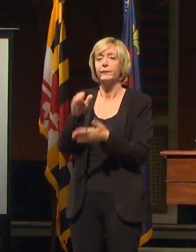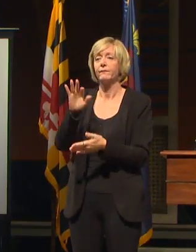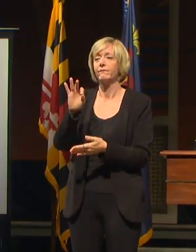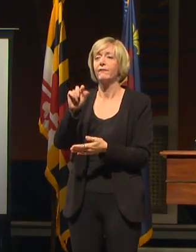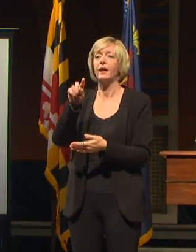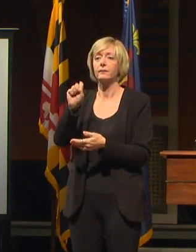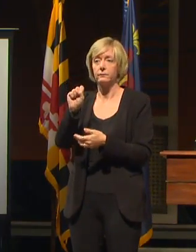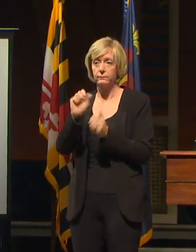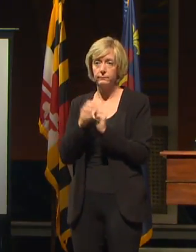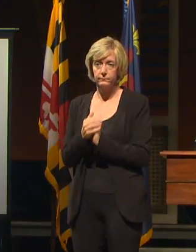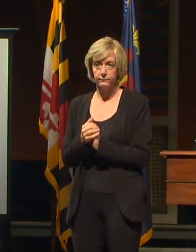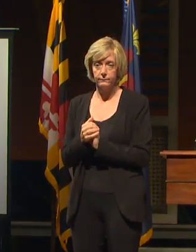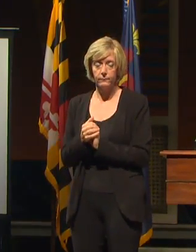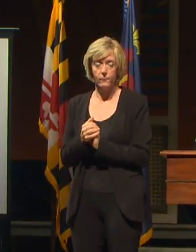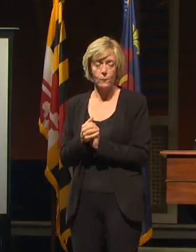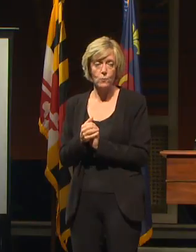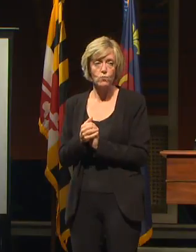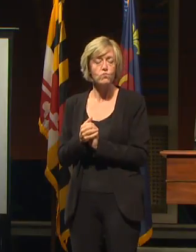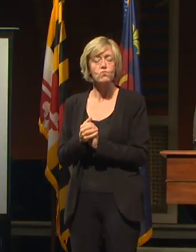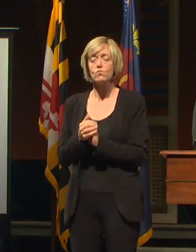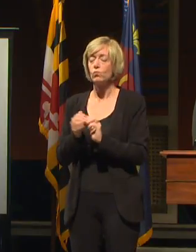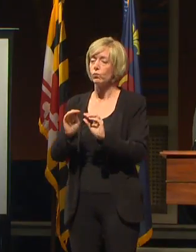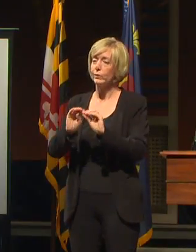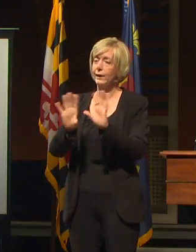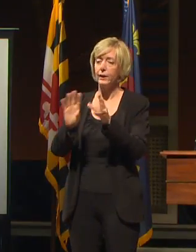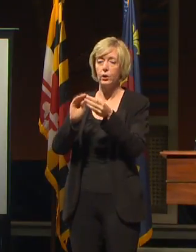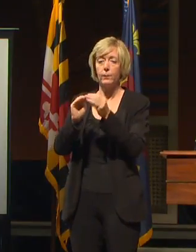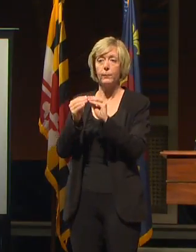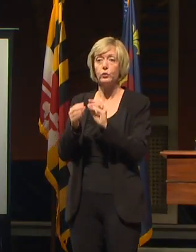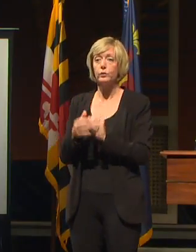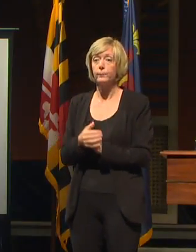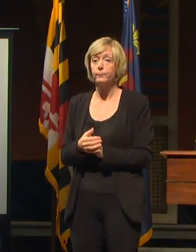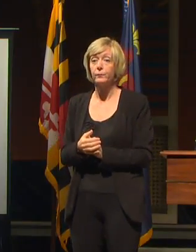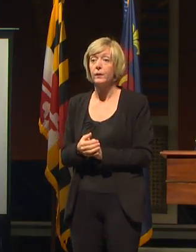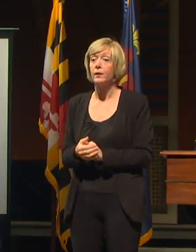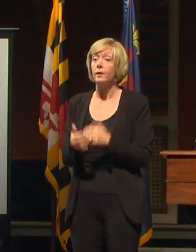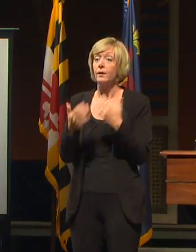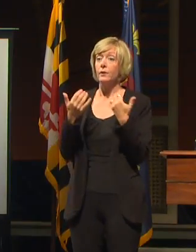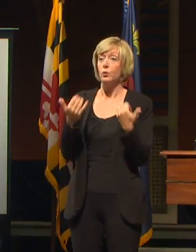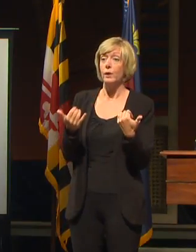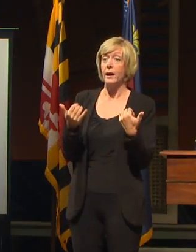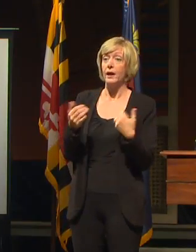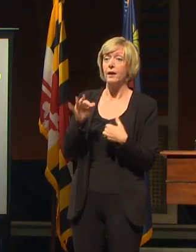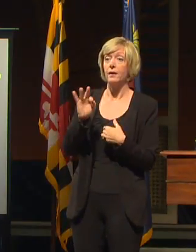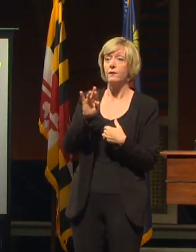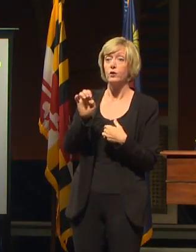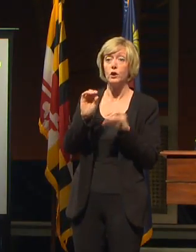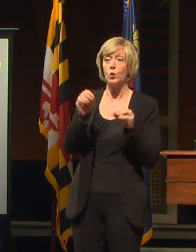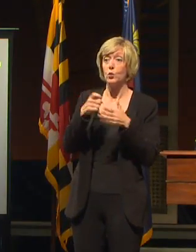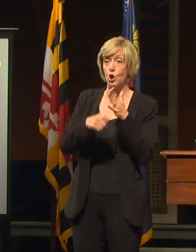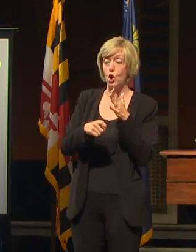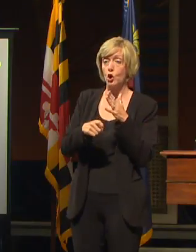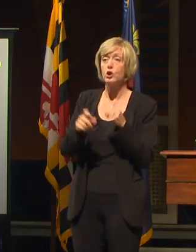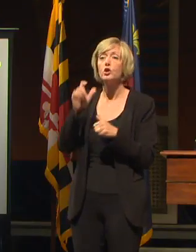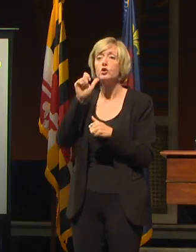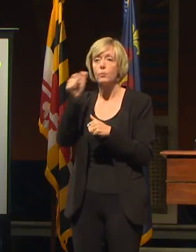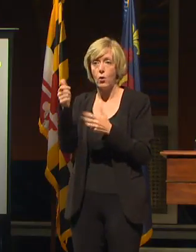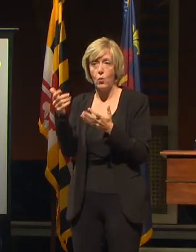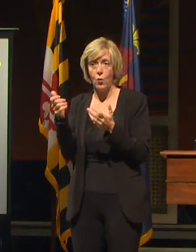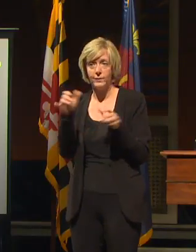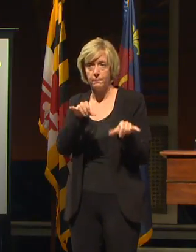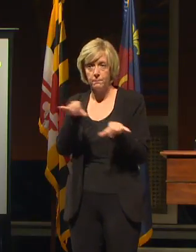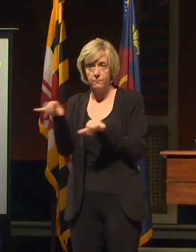project. Some real clear facts. What's free today is going to be free tomorrow. So the roadway that's out